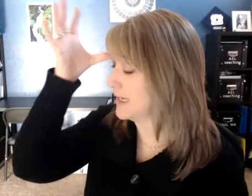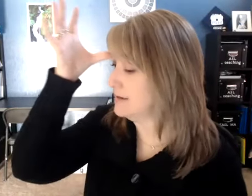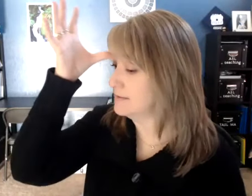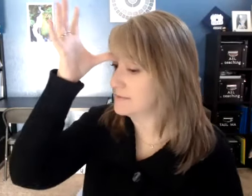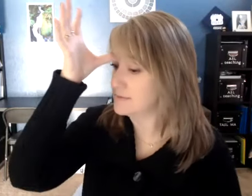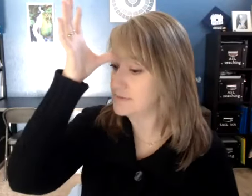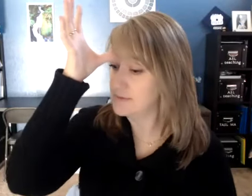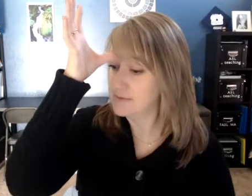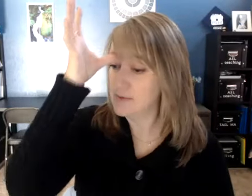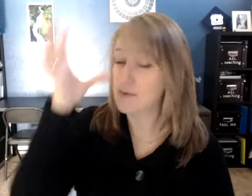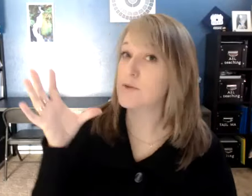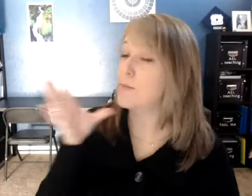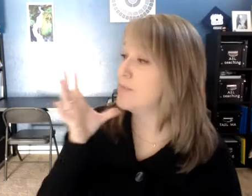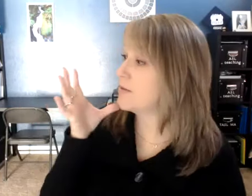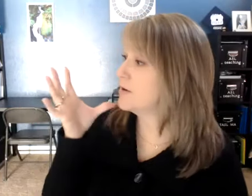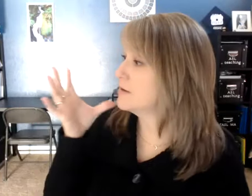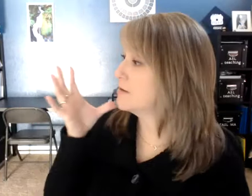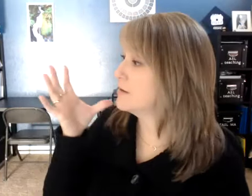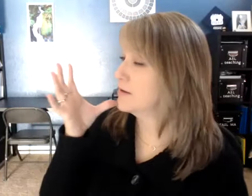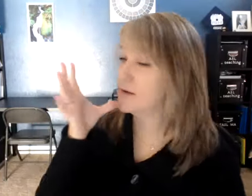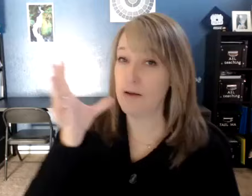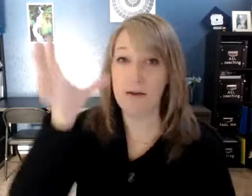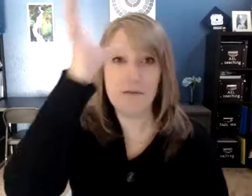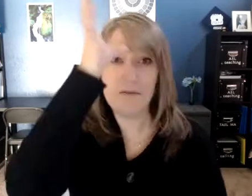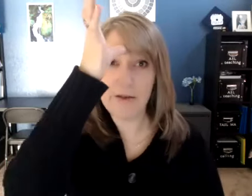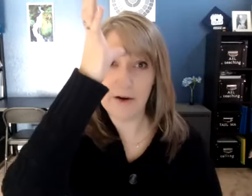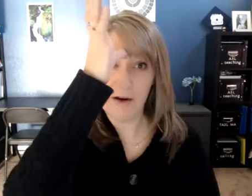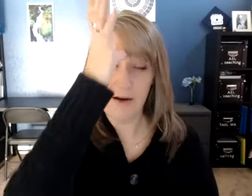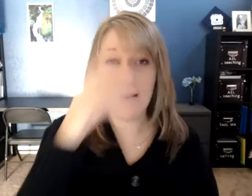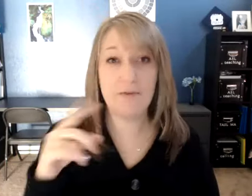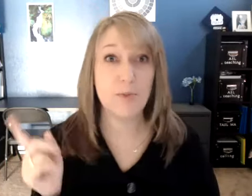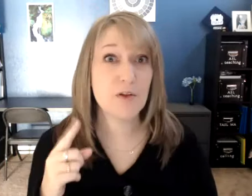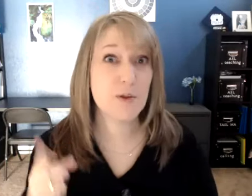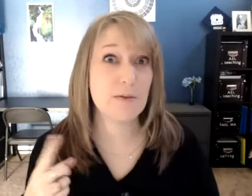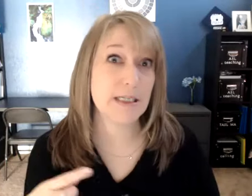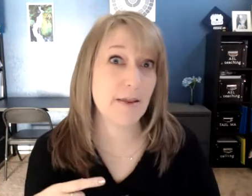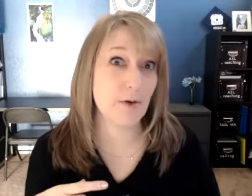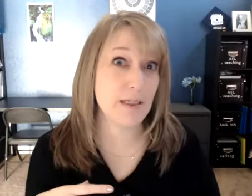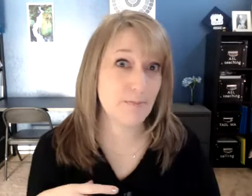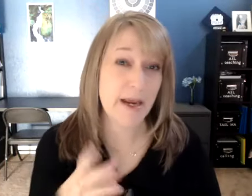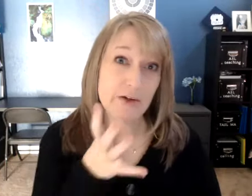forehead. So mother, father. And if you put the two of them together, it means